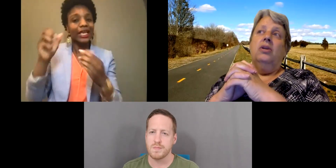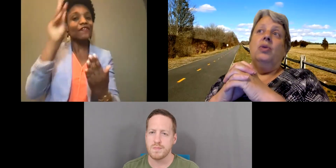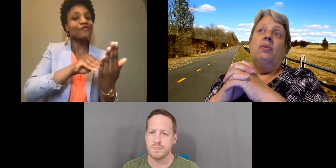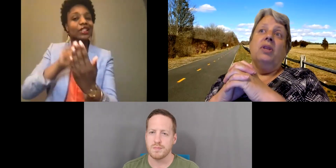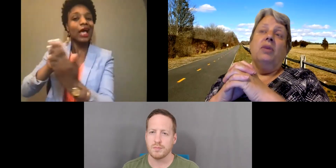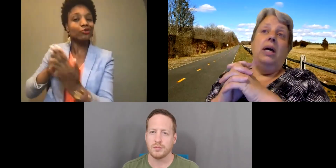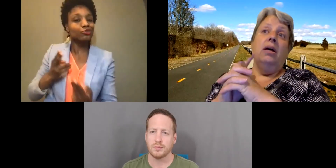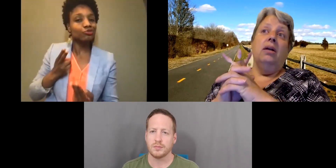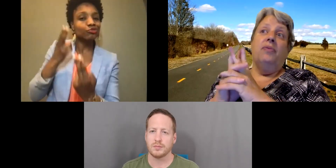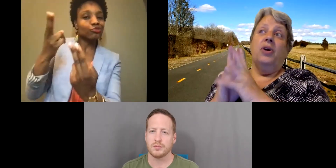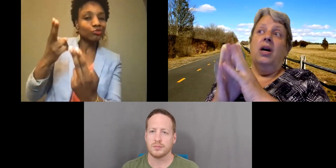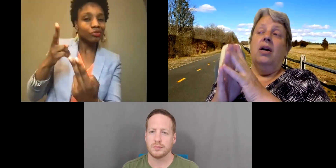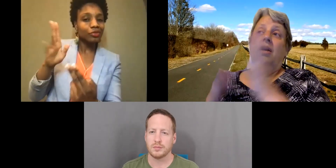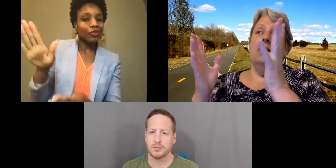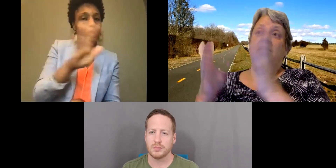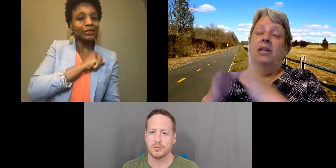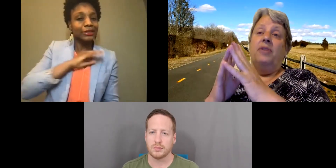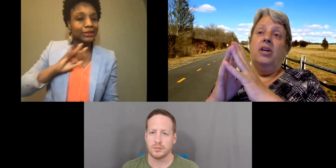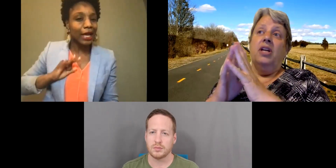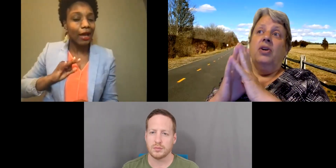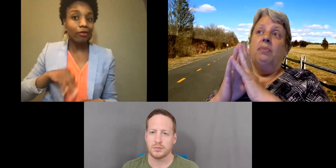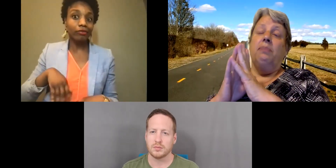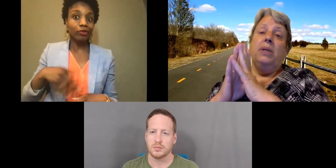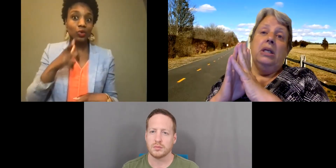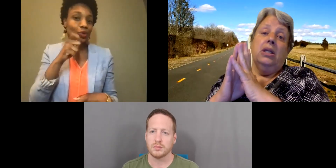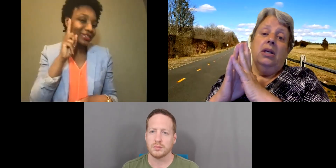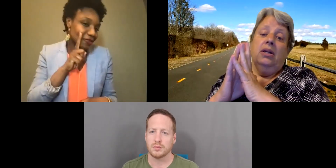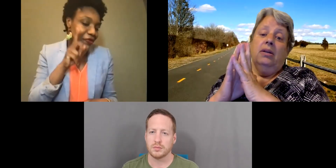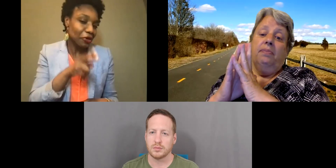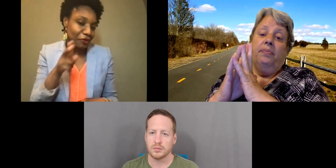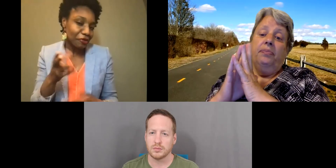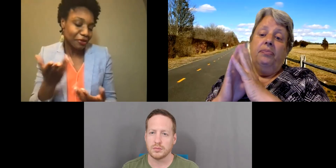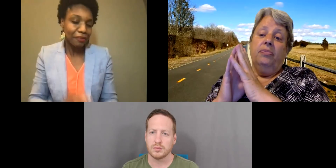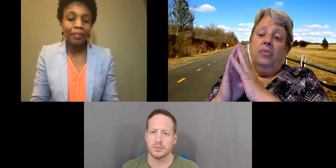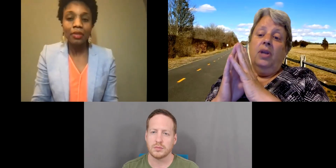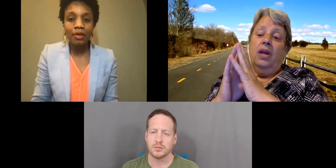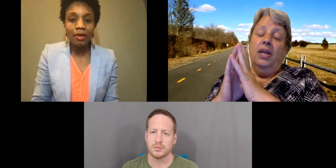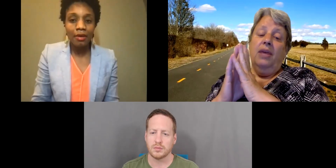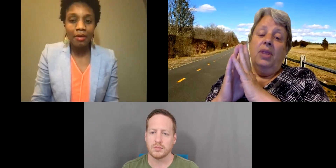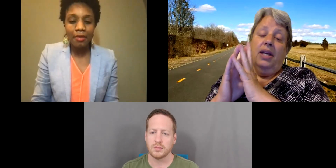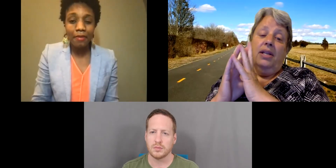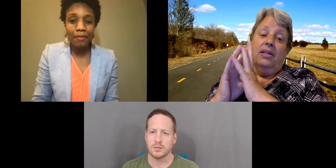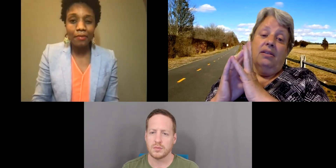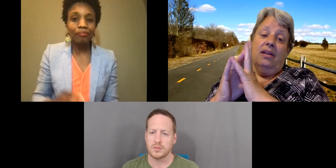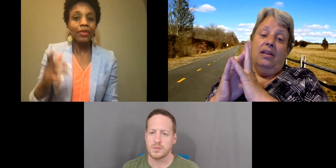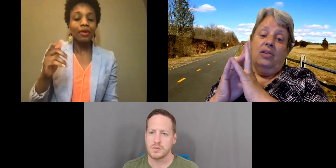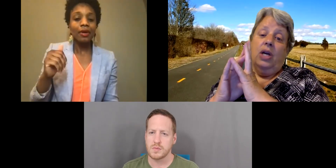really well for deaf and hard of hearing people. I think I would like to try to get